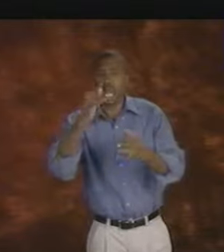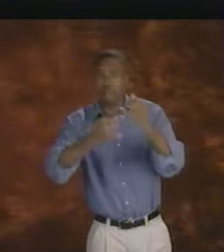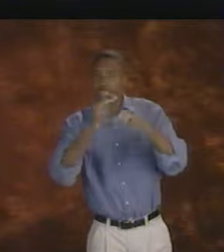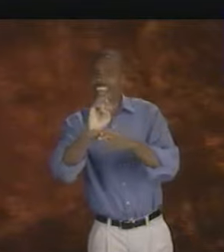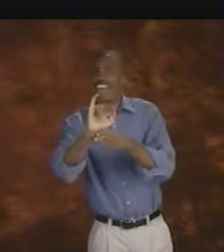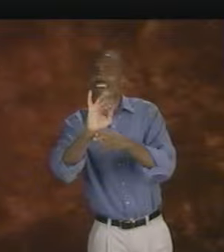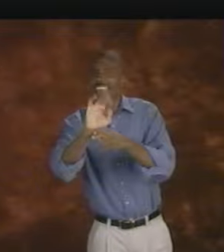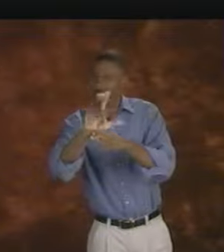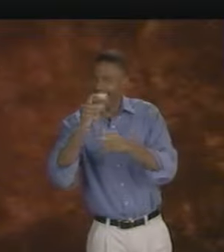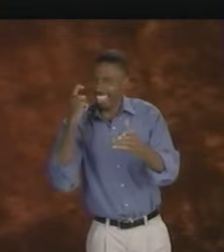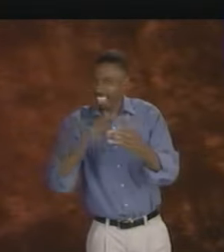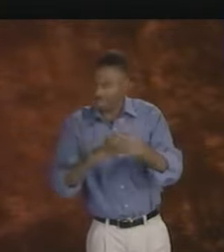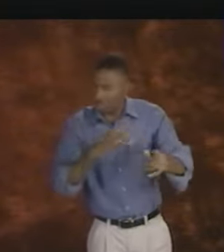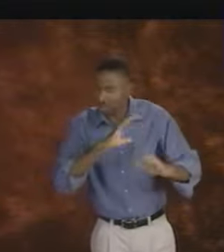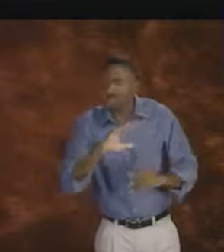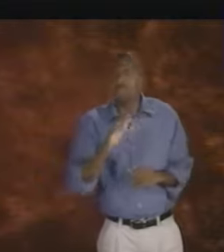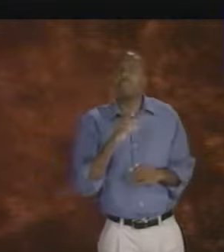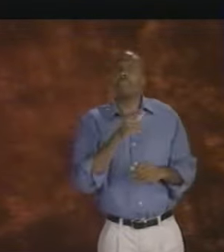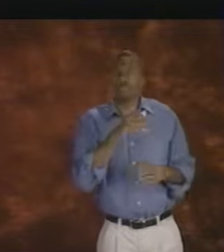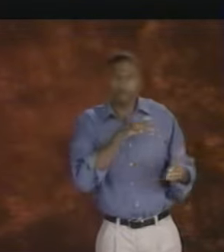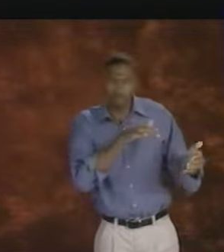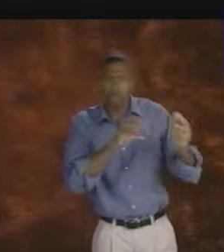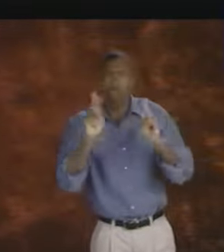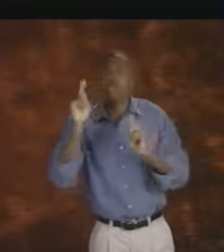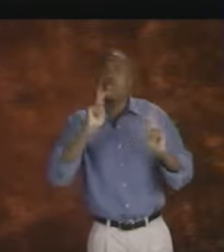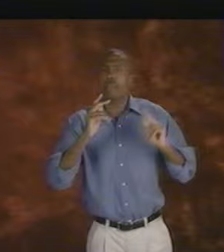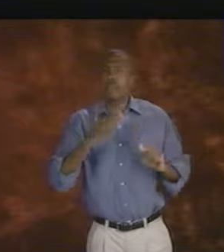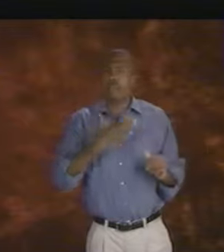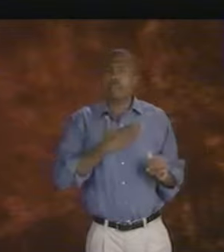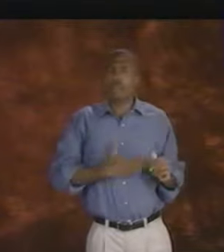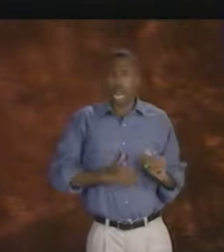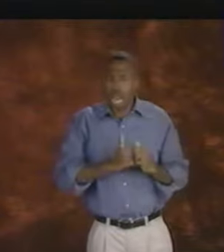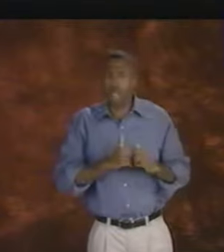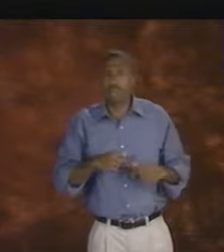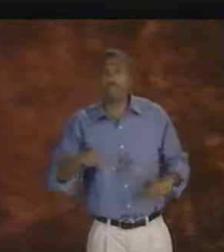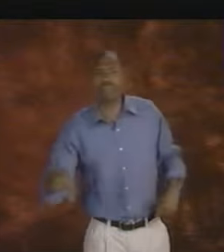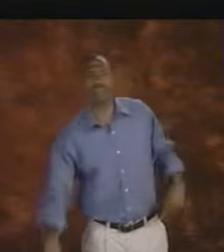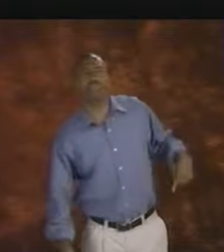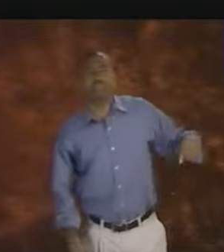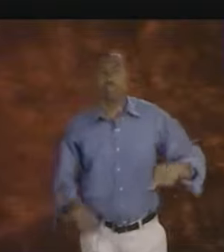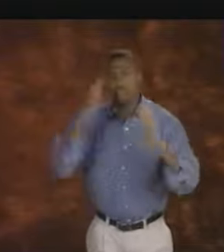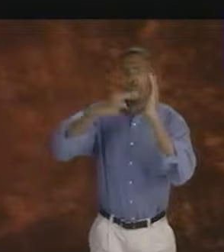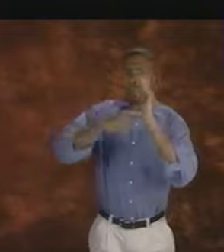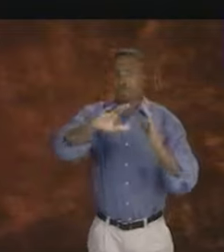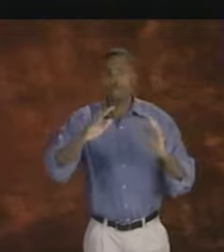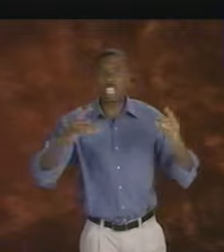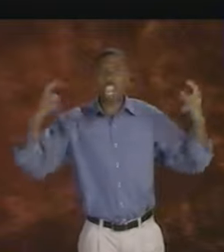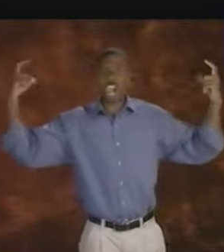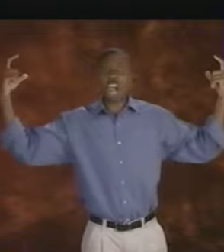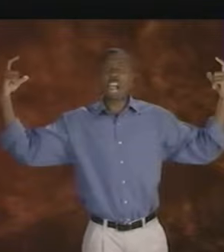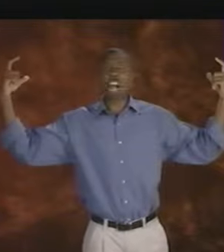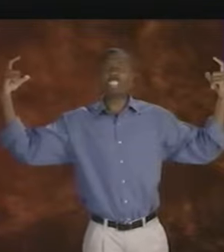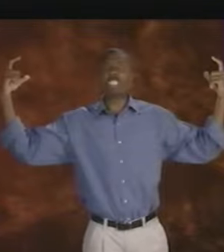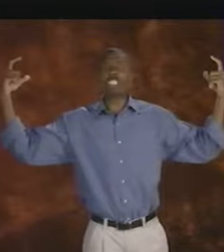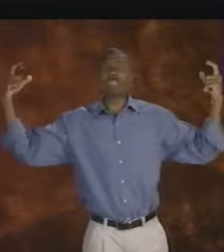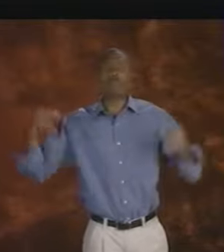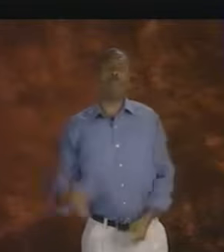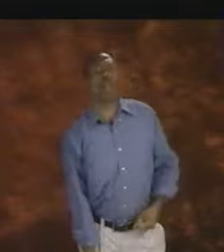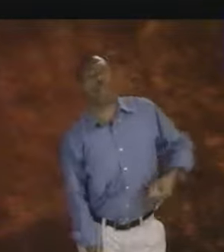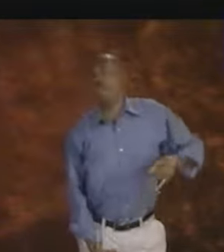Gustave, and his last name is Eiffel. You've noticed that name. Anyway, he studied human anatomy and how the body